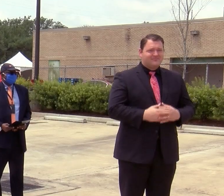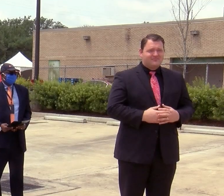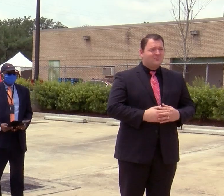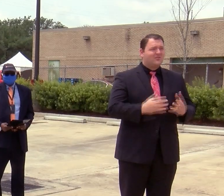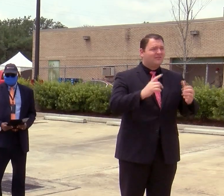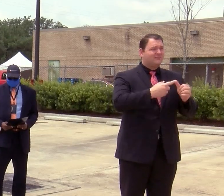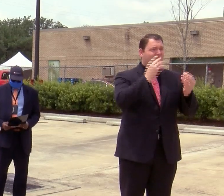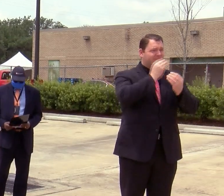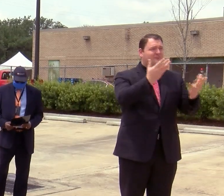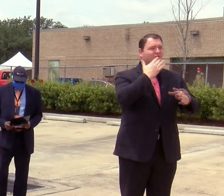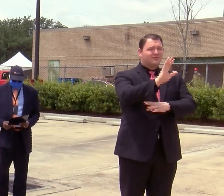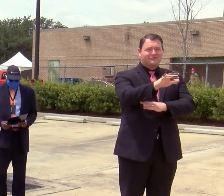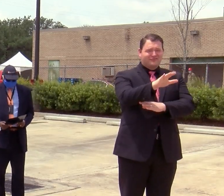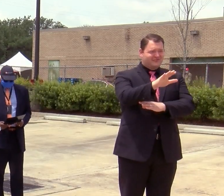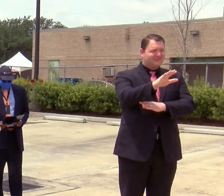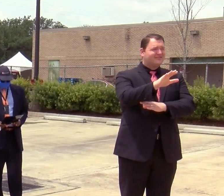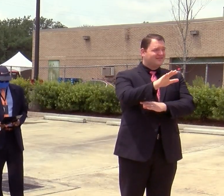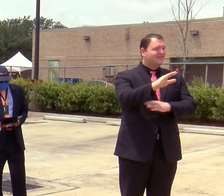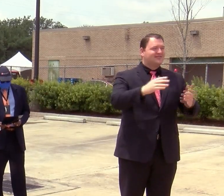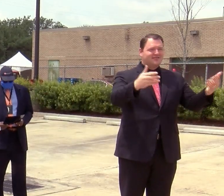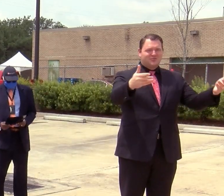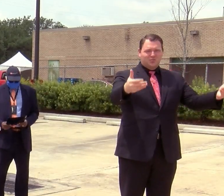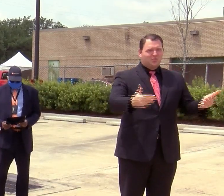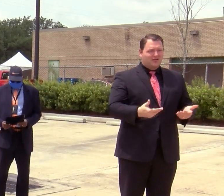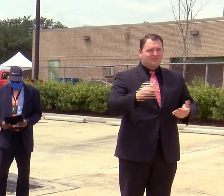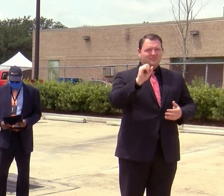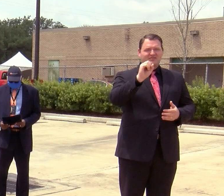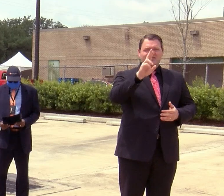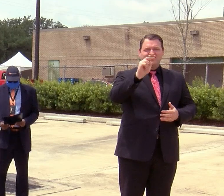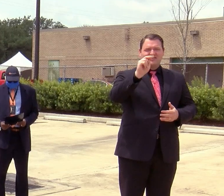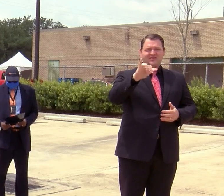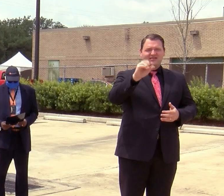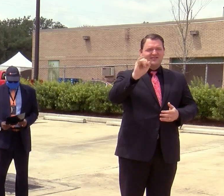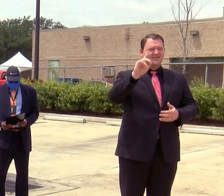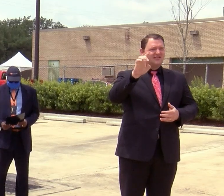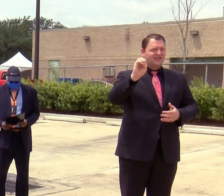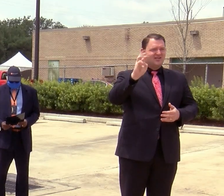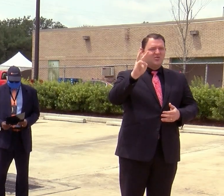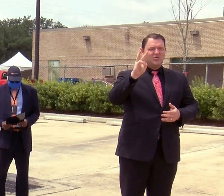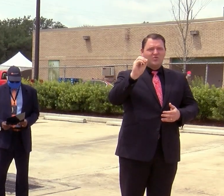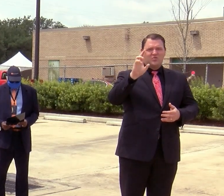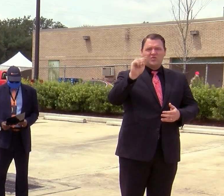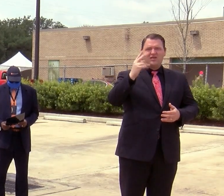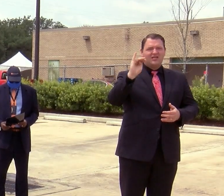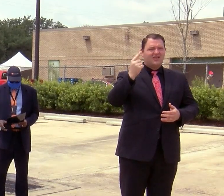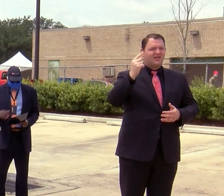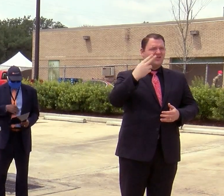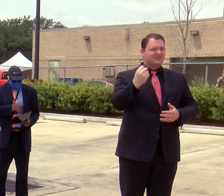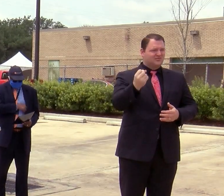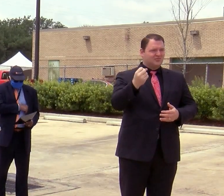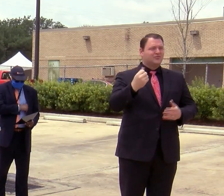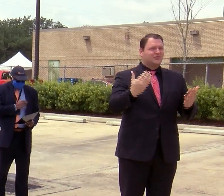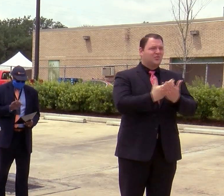Let me start by saying good afternoon and welcome to Sunnyside and Wortham High School for the opening of a new COVID-19